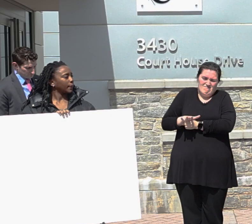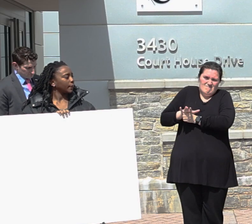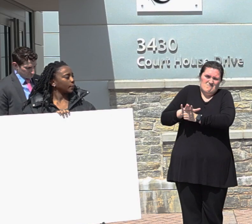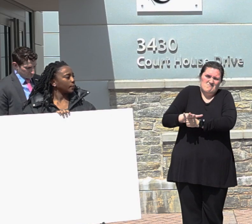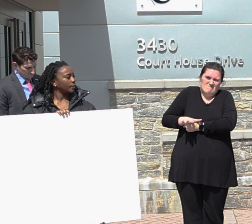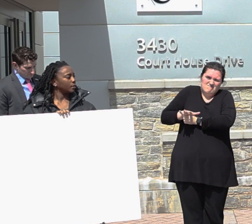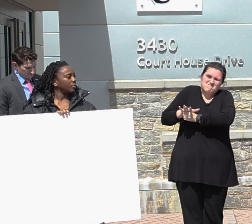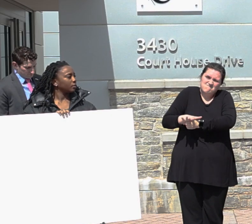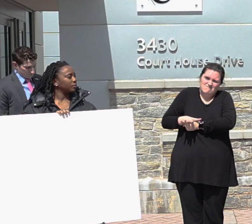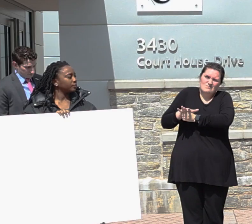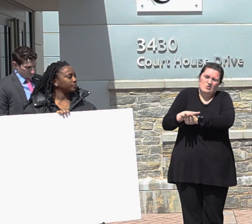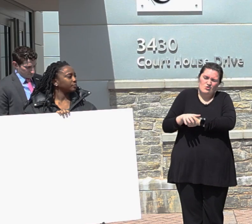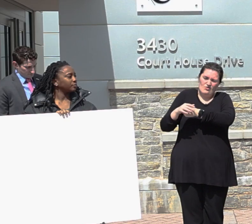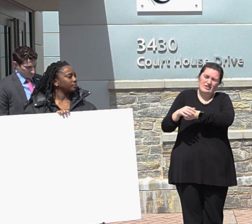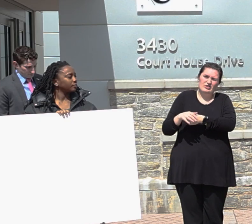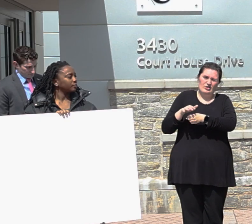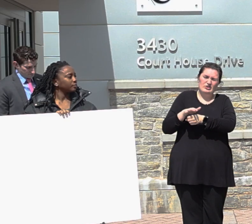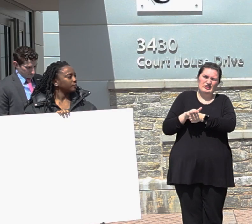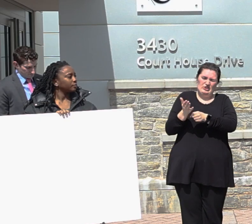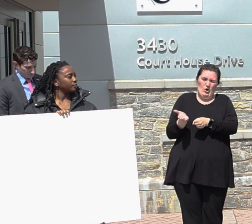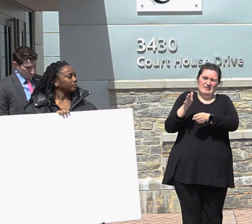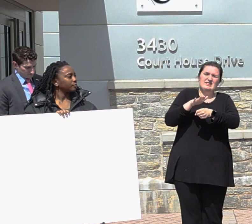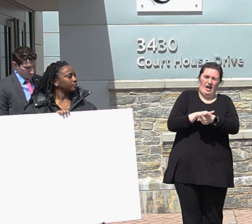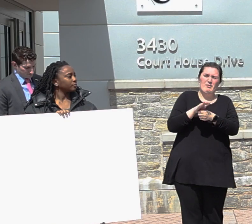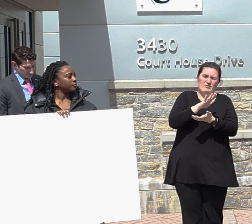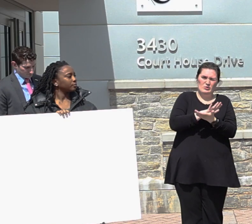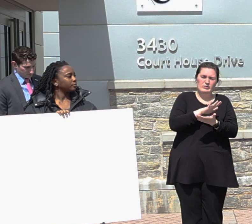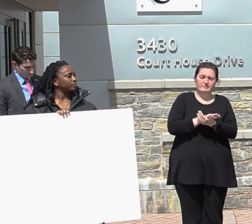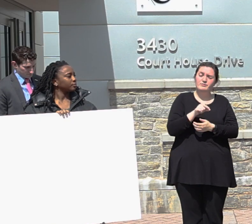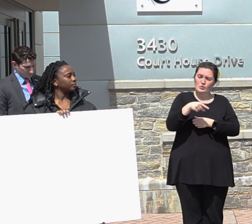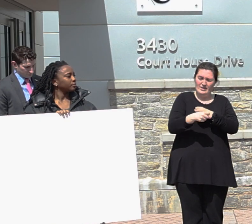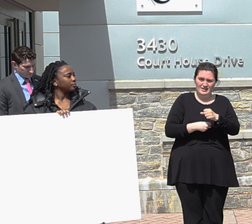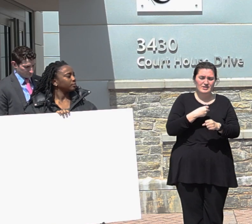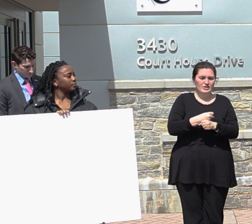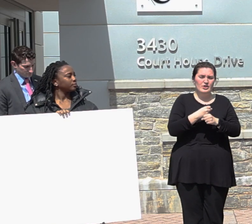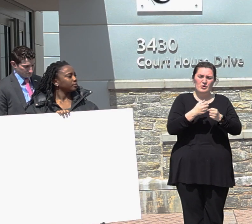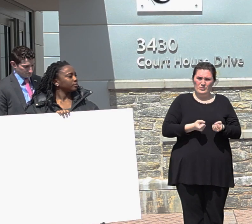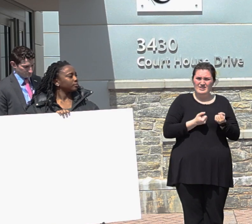this year, our Board of Education submitted a local funding request of